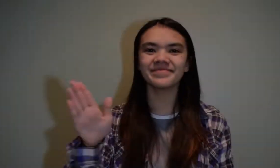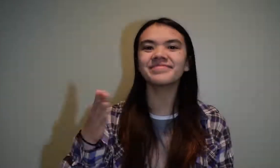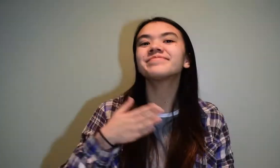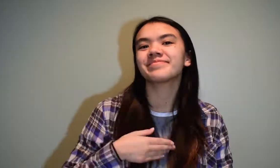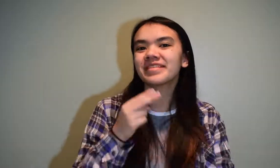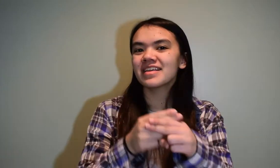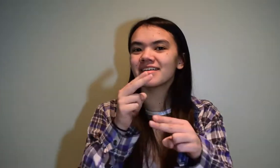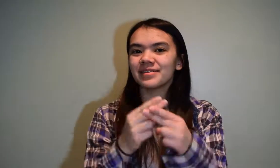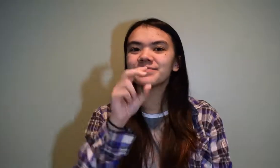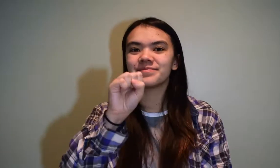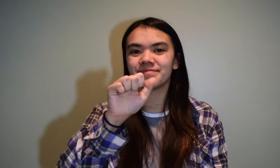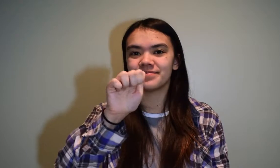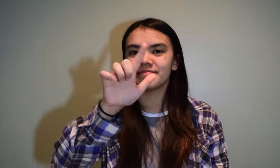Hi, my name is Sally Smith.